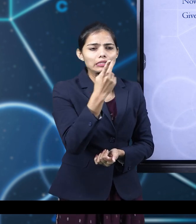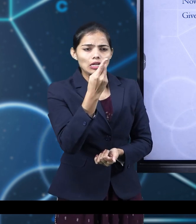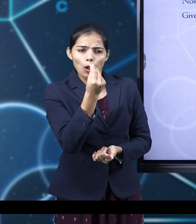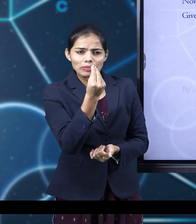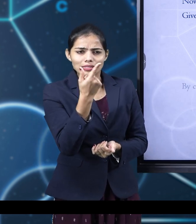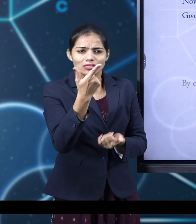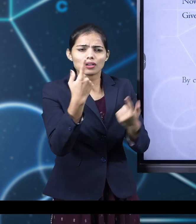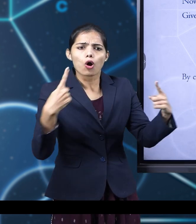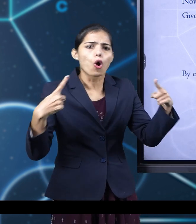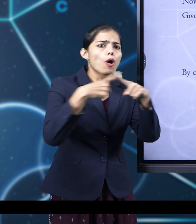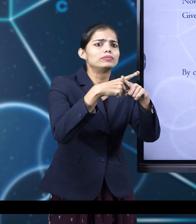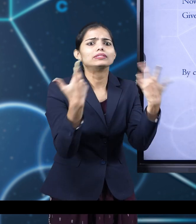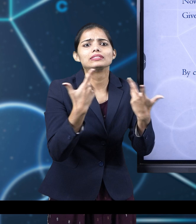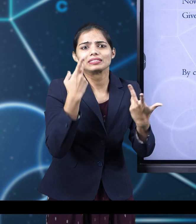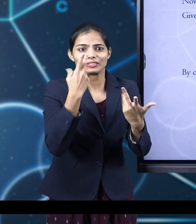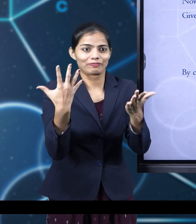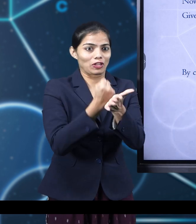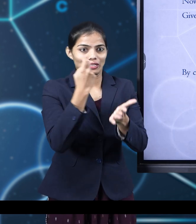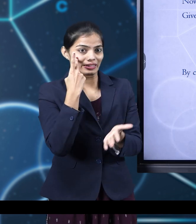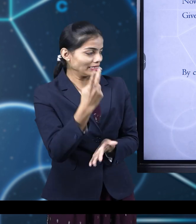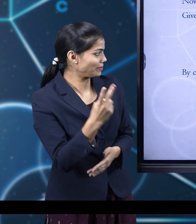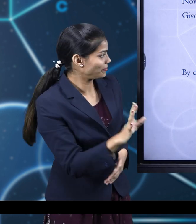By cross multiplication, we get